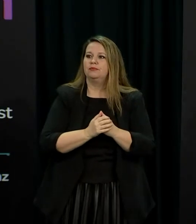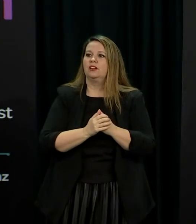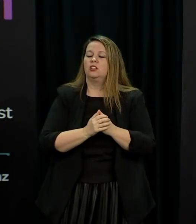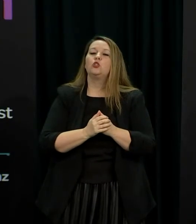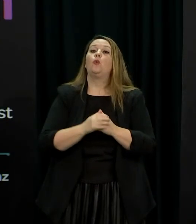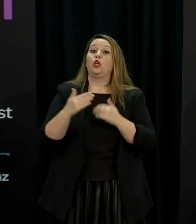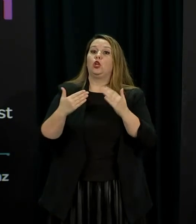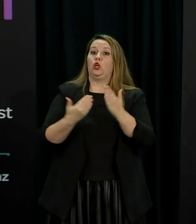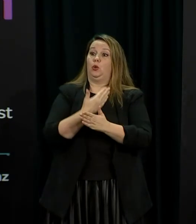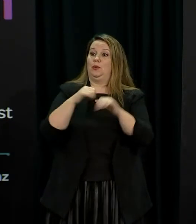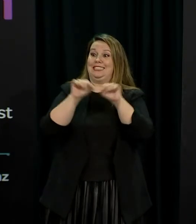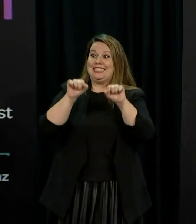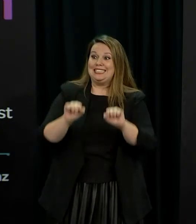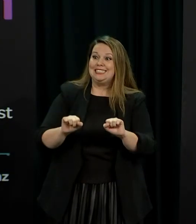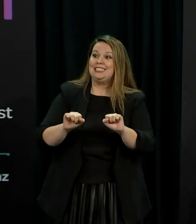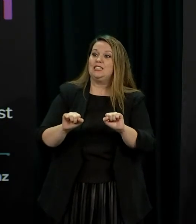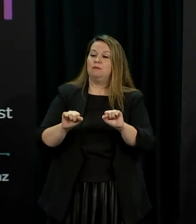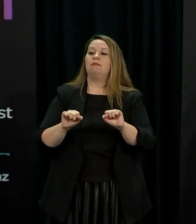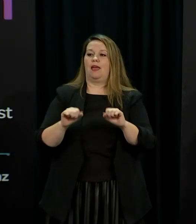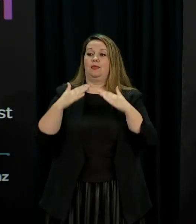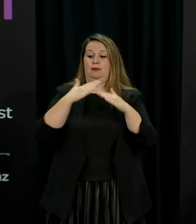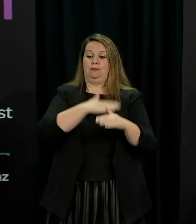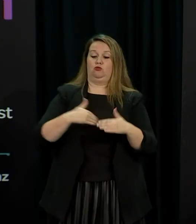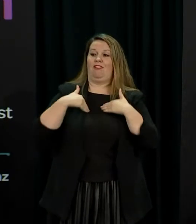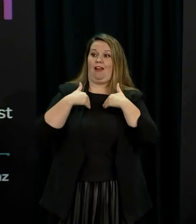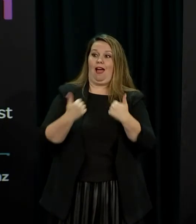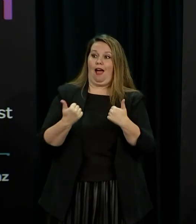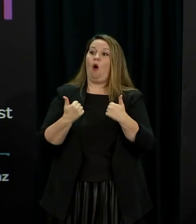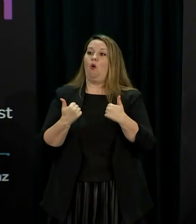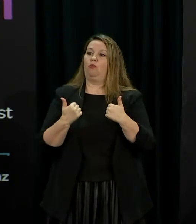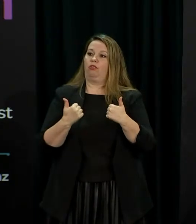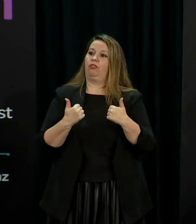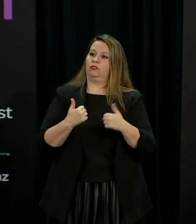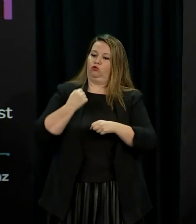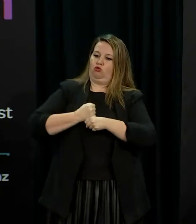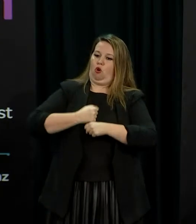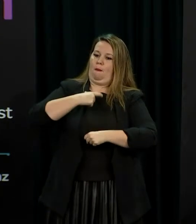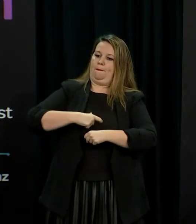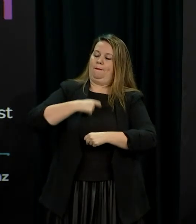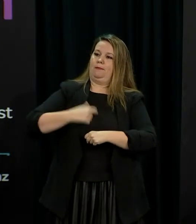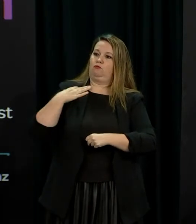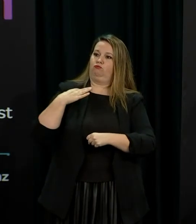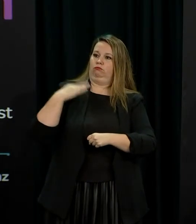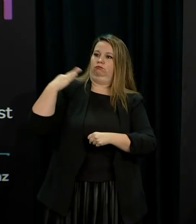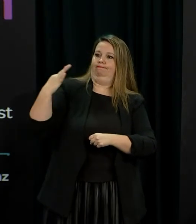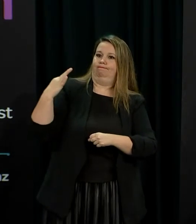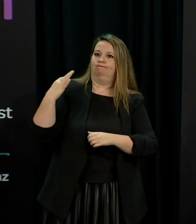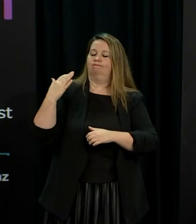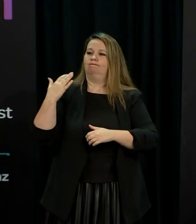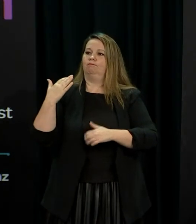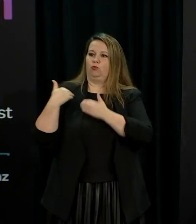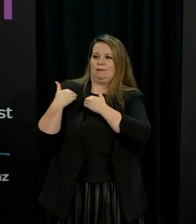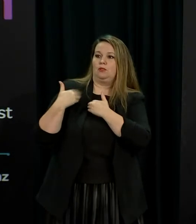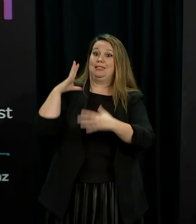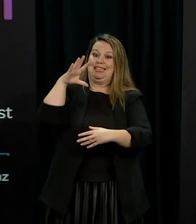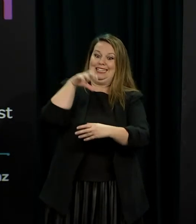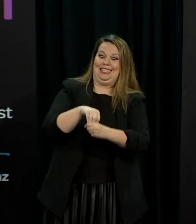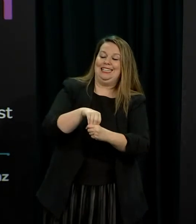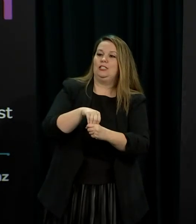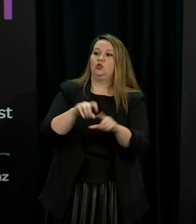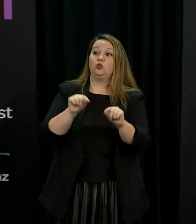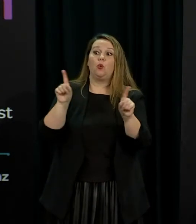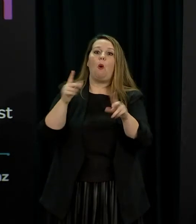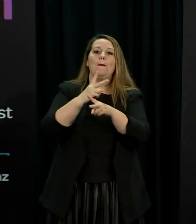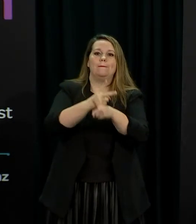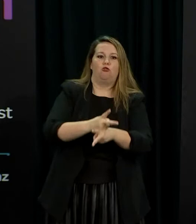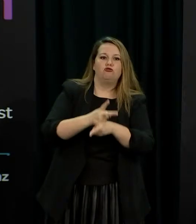new role for the ministry in the system, in the sense of a much stronger focus on policy and strategy on monitoring, that's a good